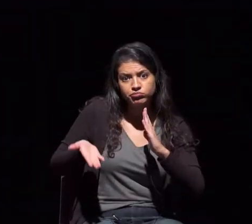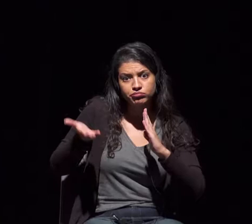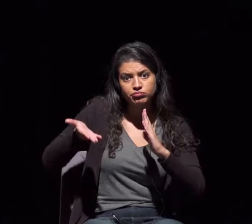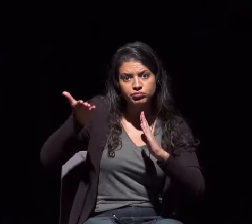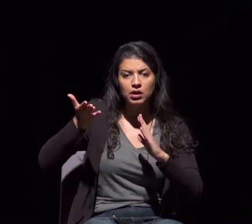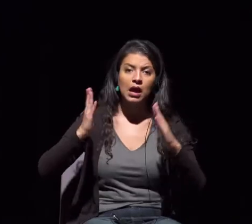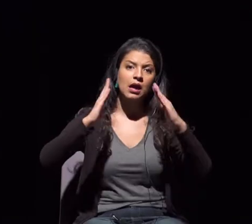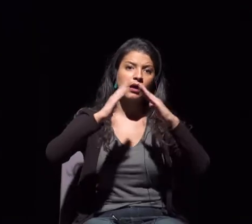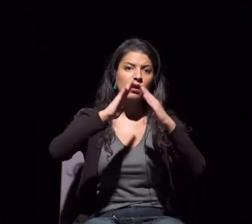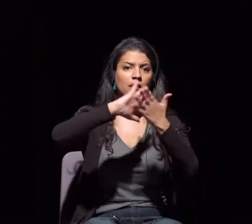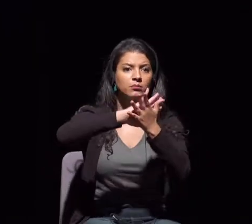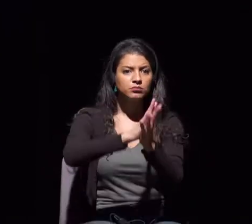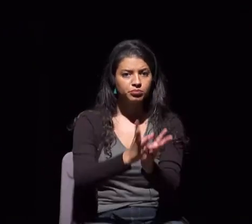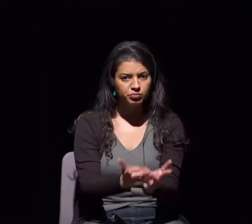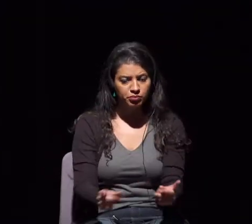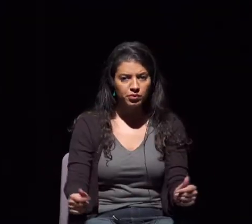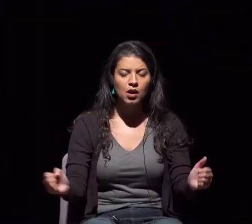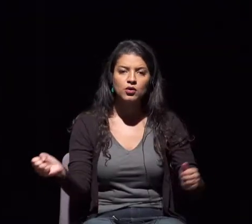absence,